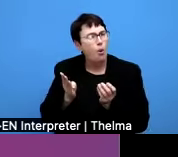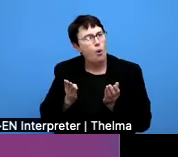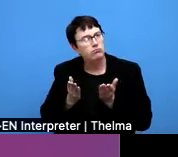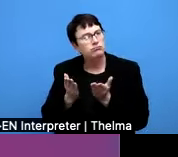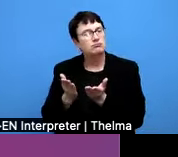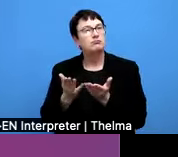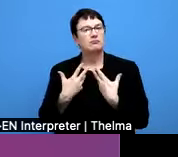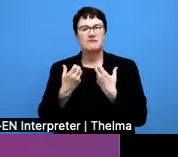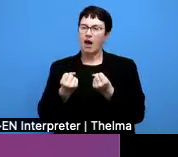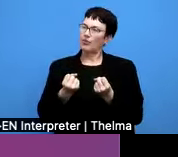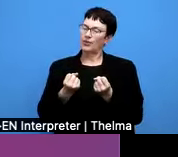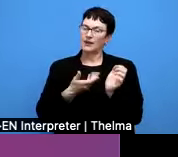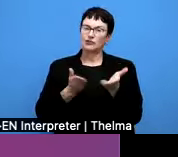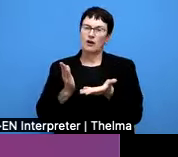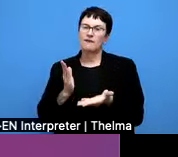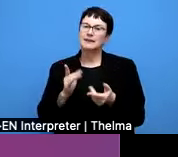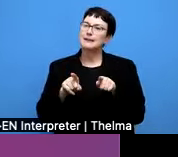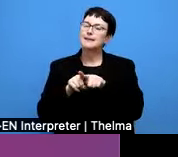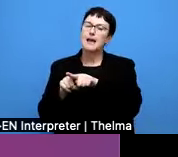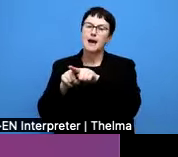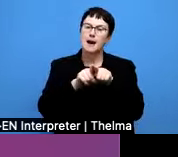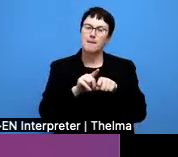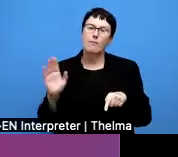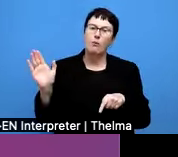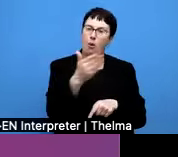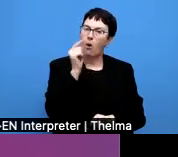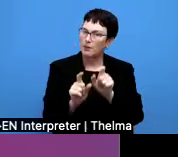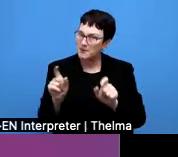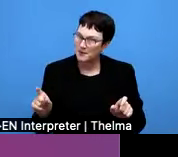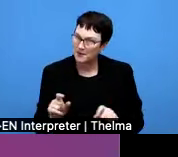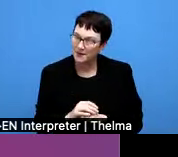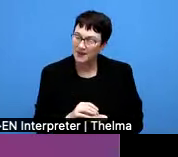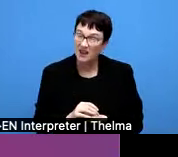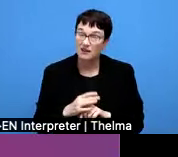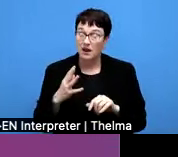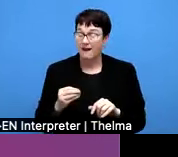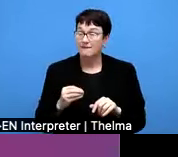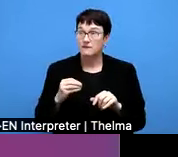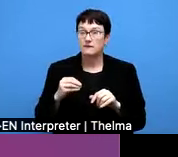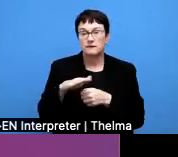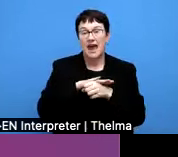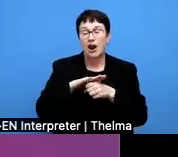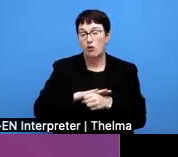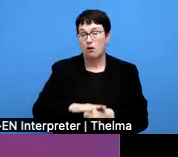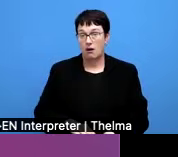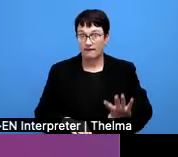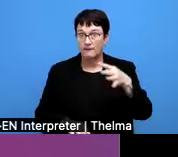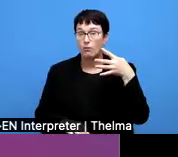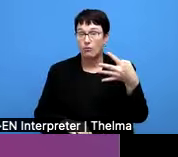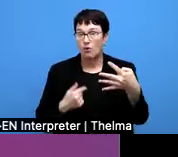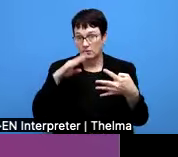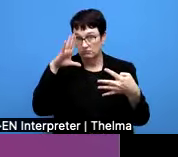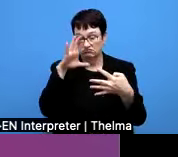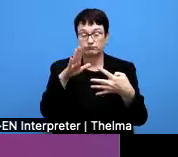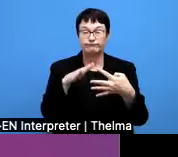everybody else. And we will focus on 4 areas. One is around building leadership among persons with disabilities when it comes